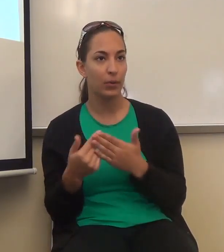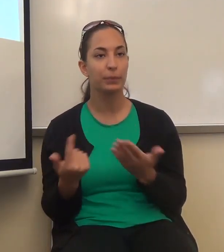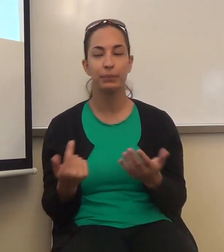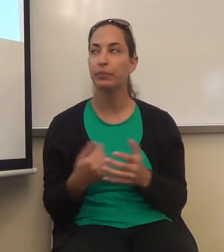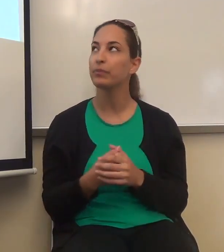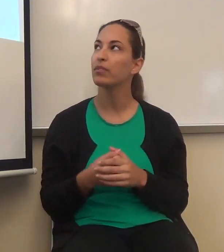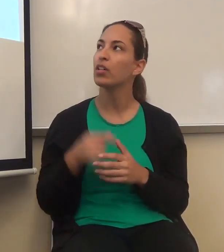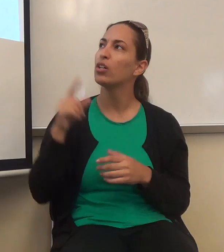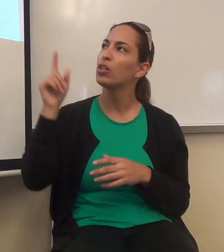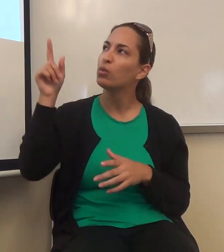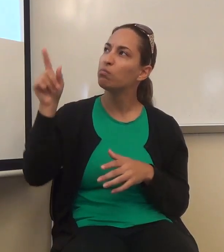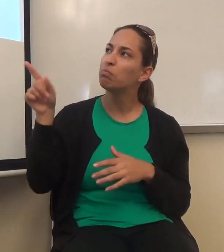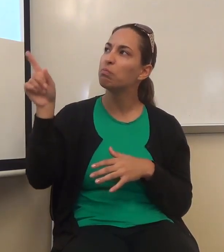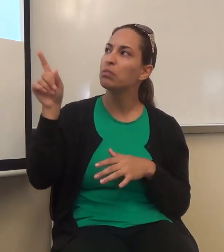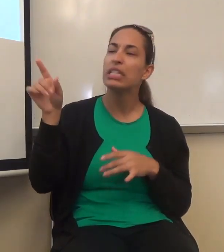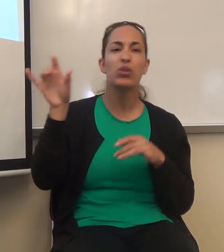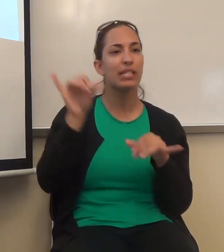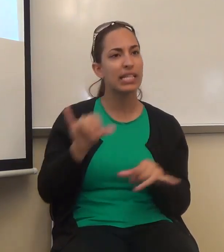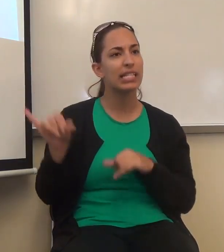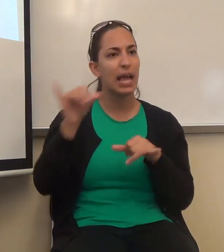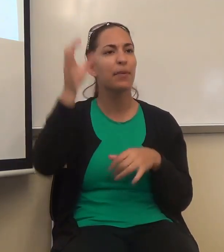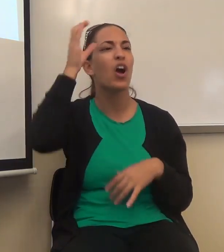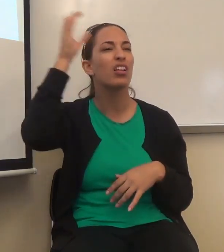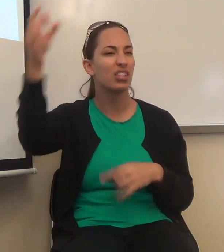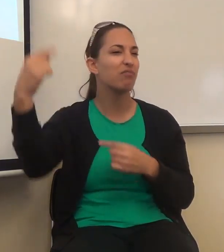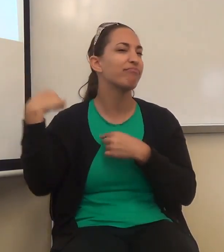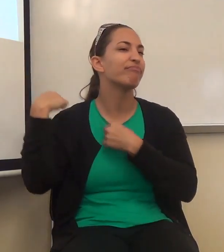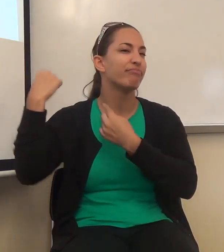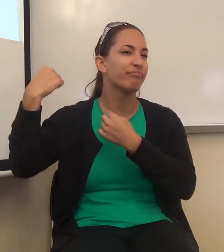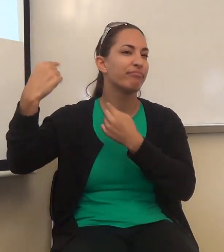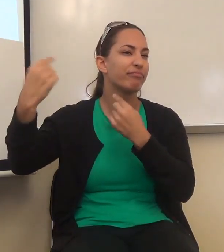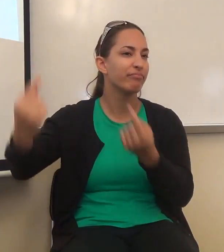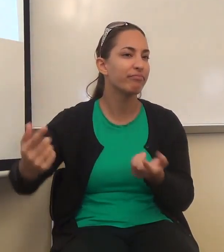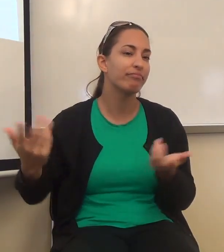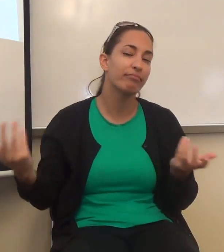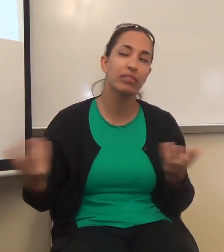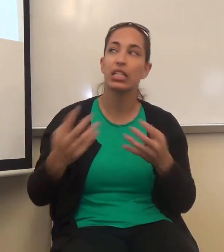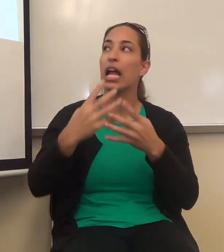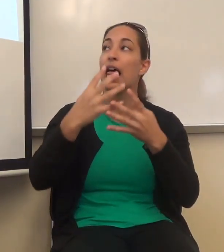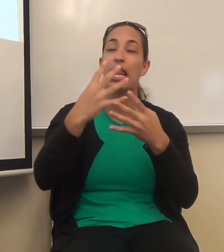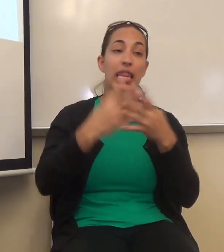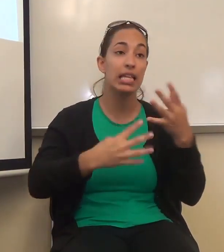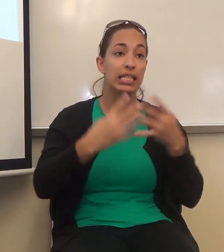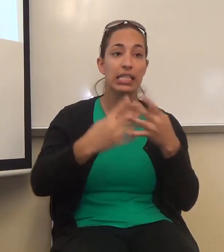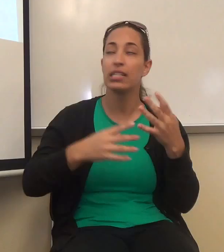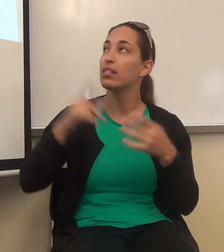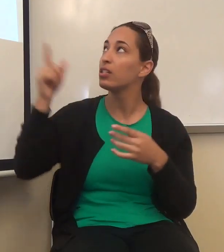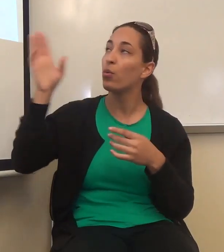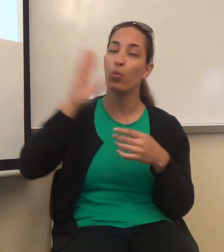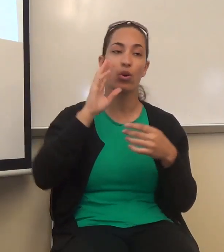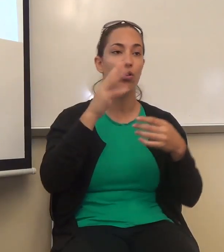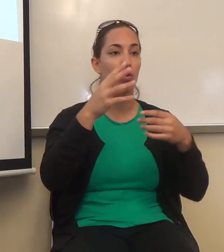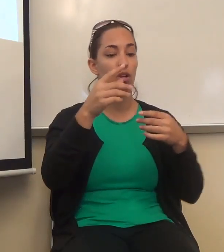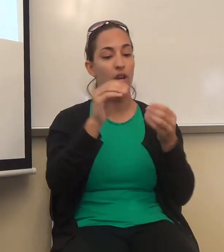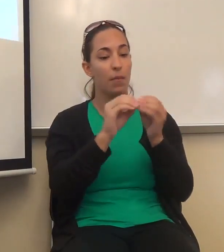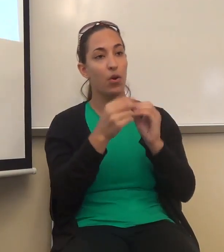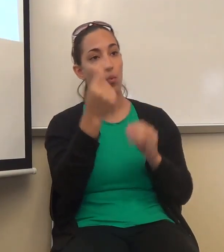along. Your list is number 1 and number 2, first and second, right?